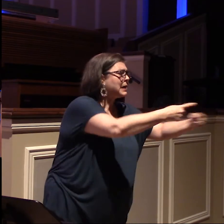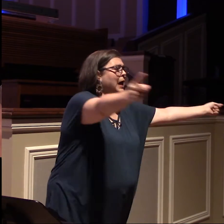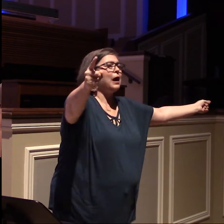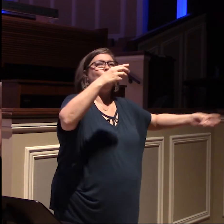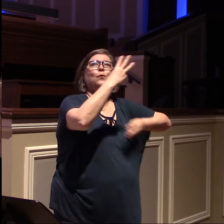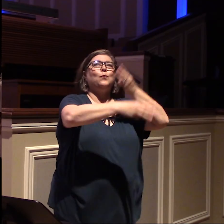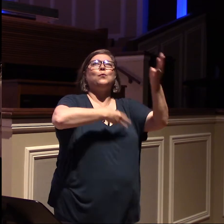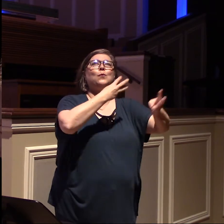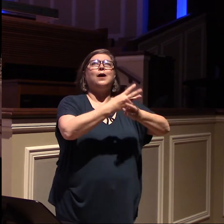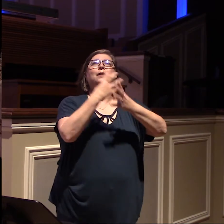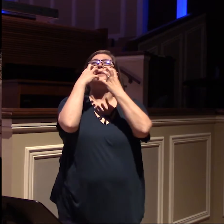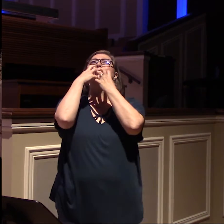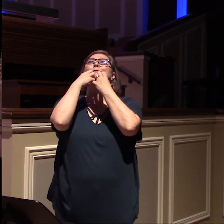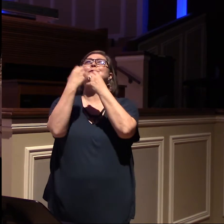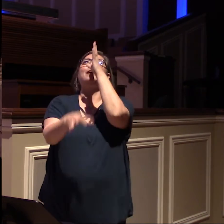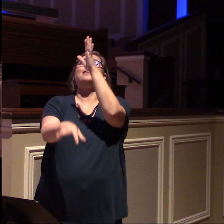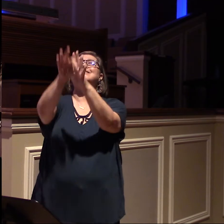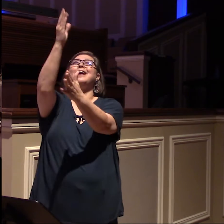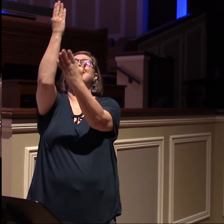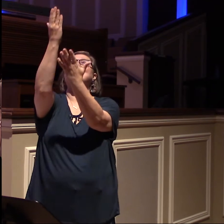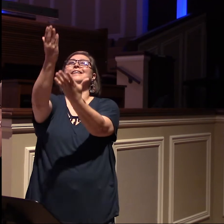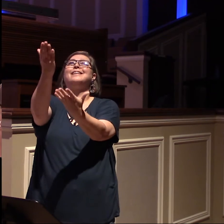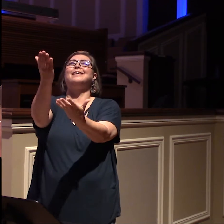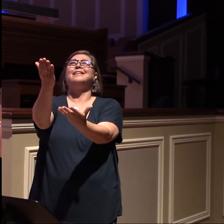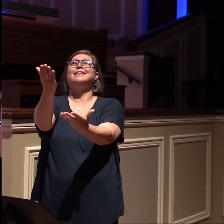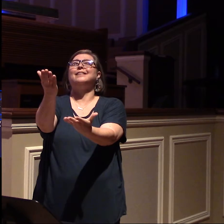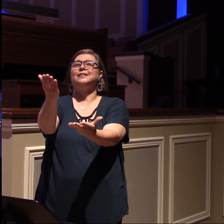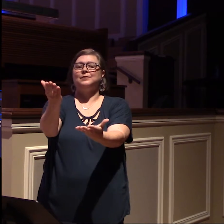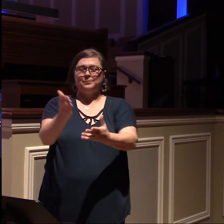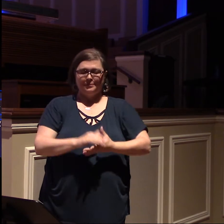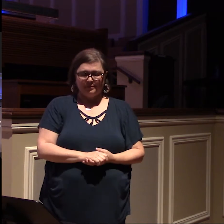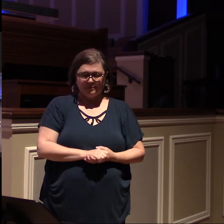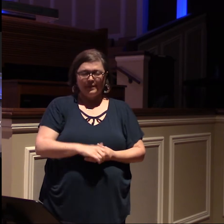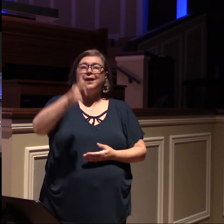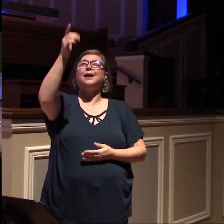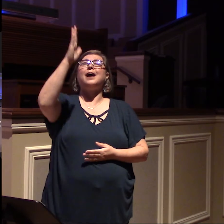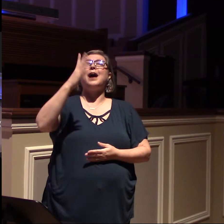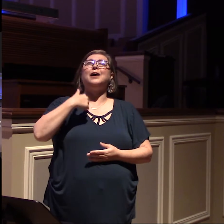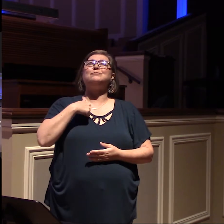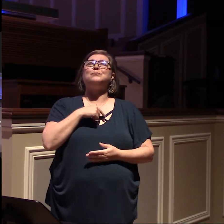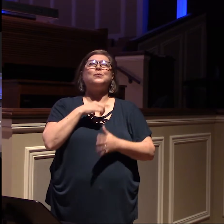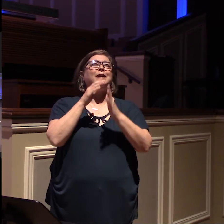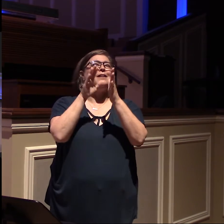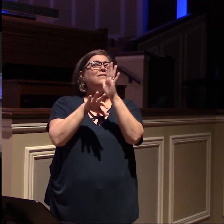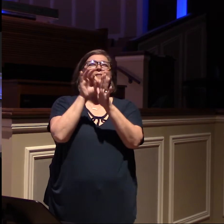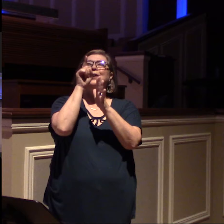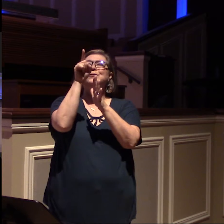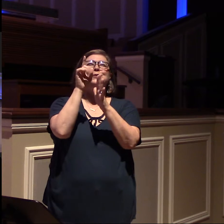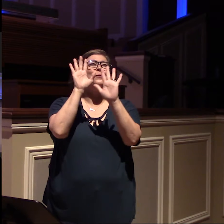the treasure you found. So God, we have found you, Father, greatest